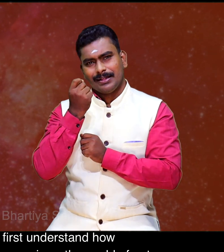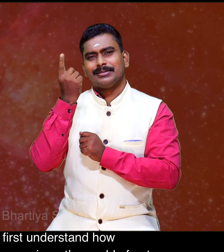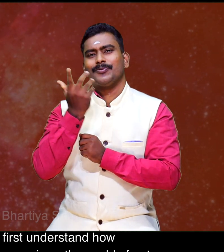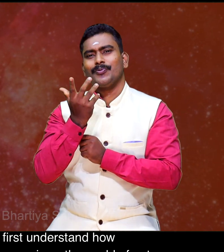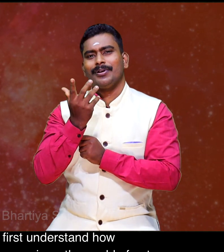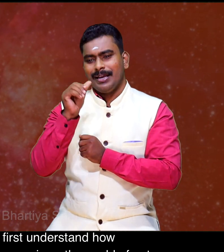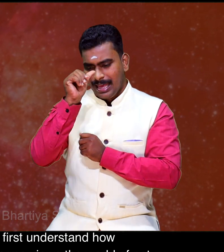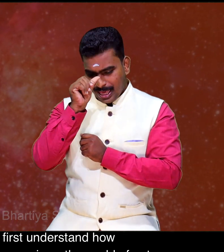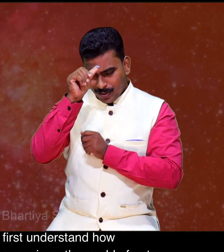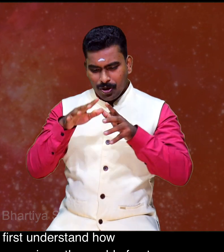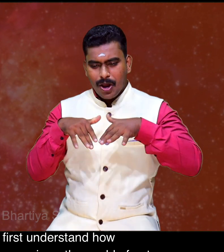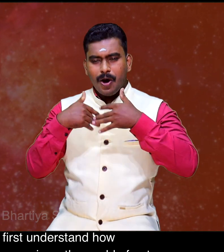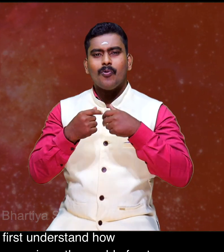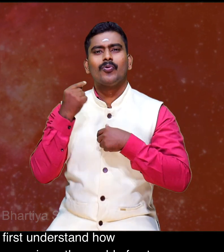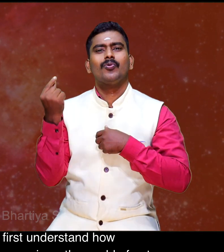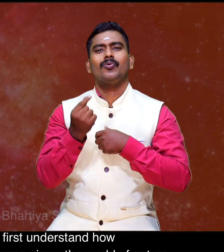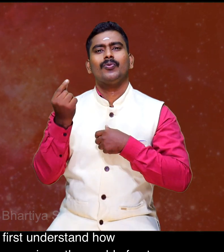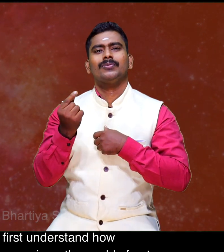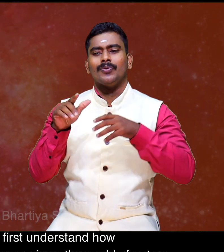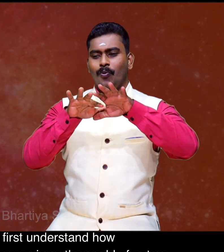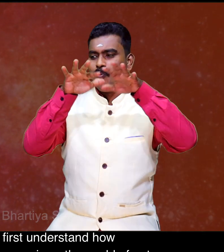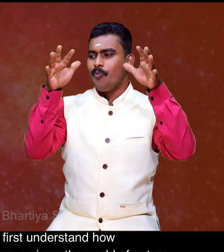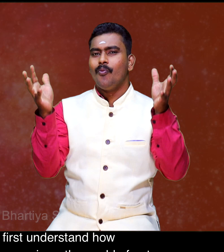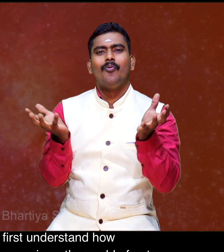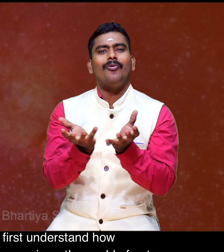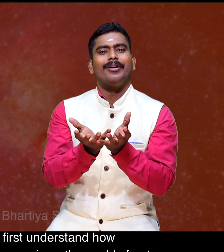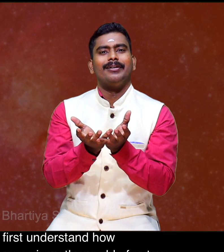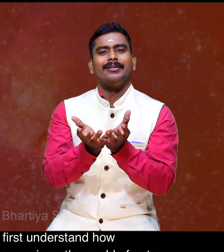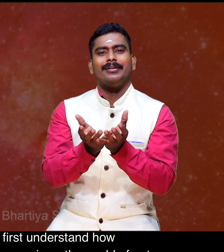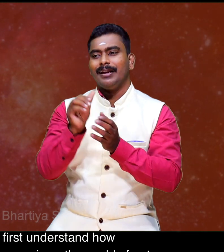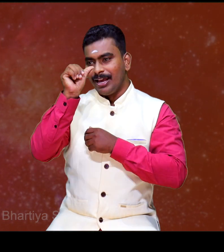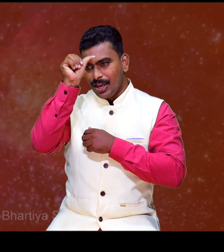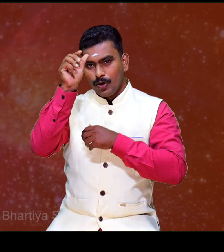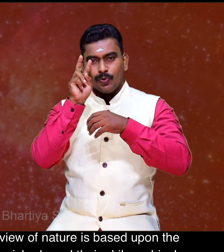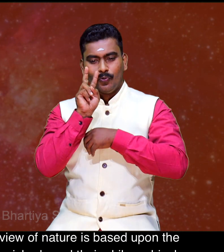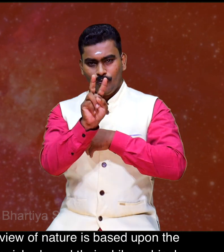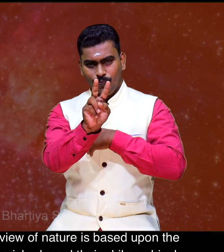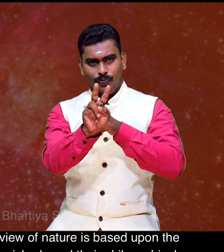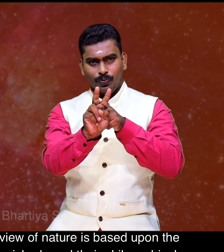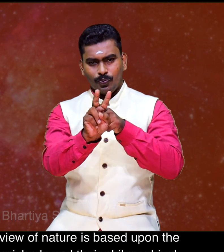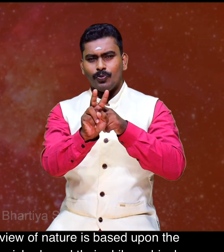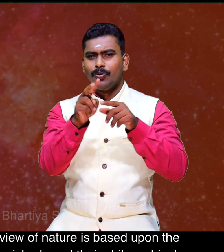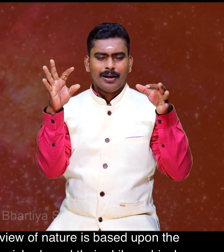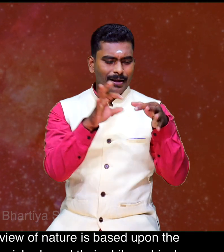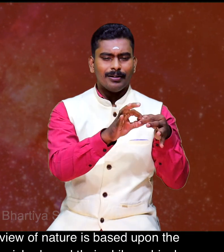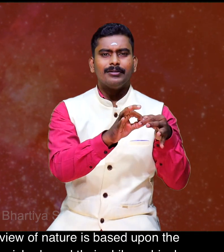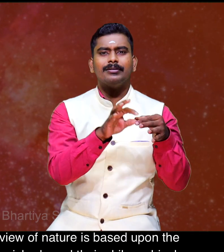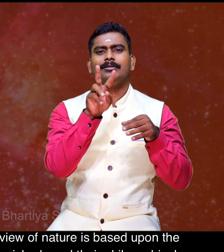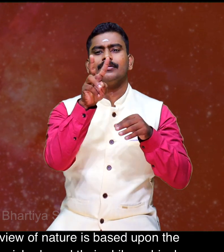first understand how Hindu Dharma views the world of nature. The Hindu view of nature is based